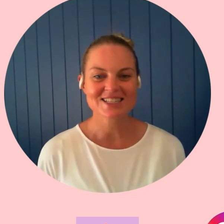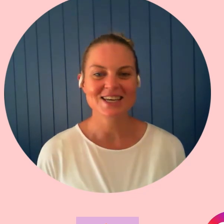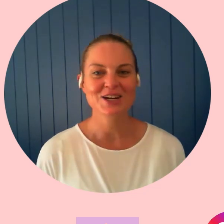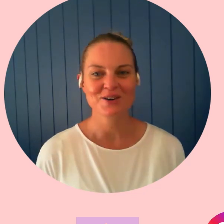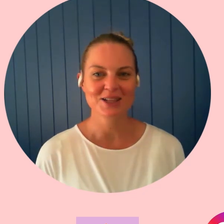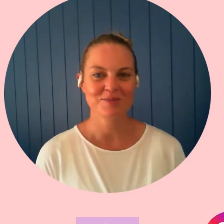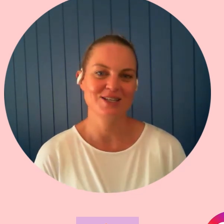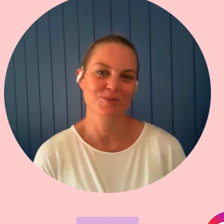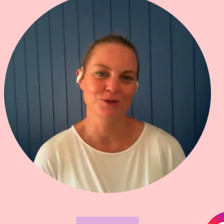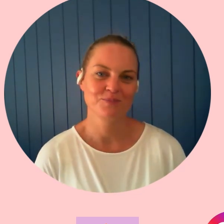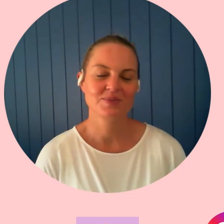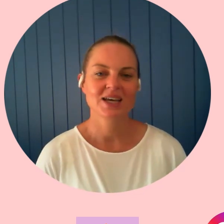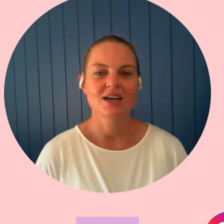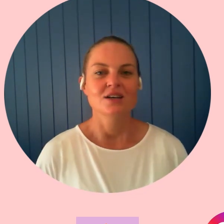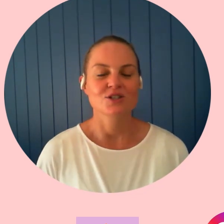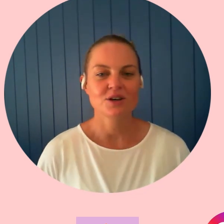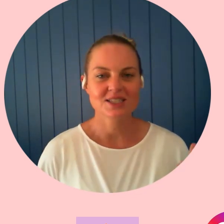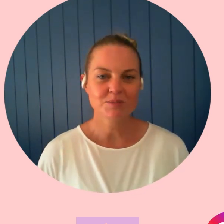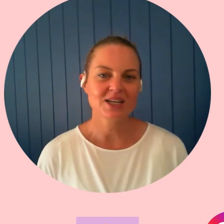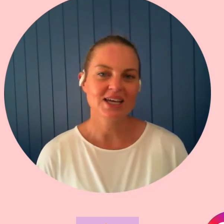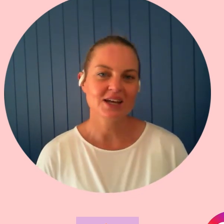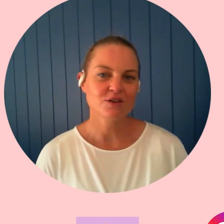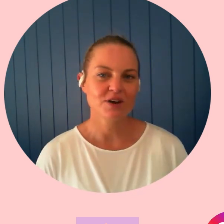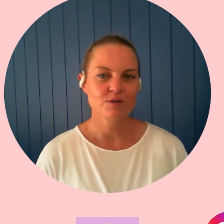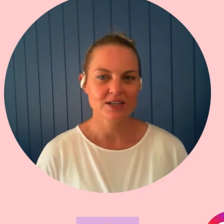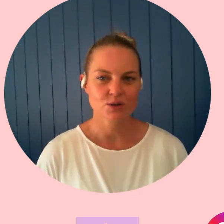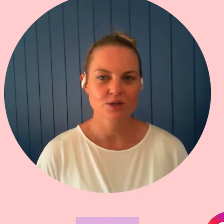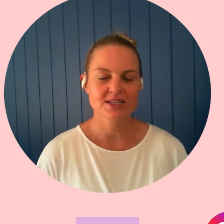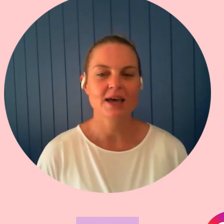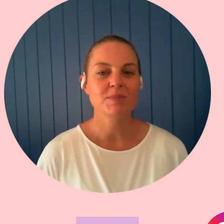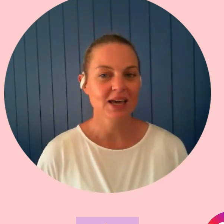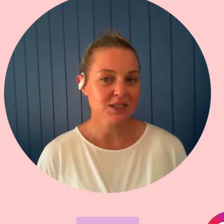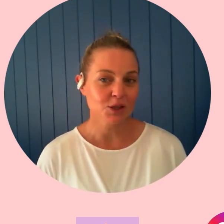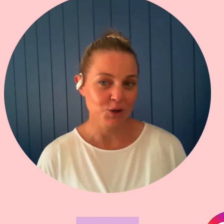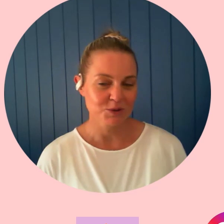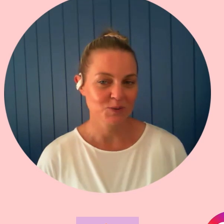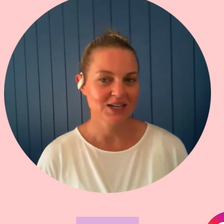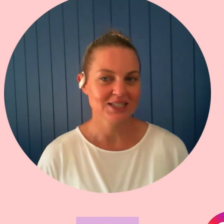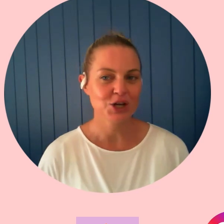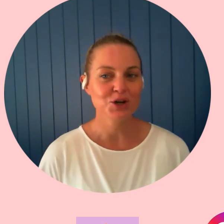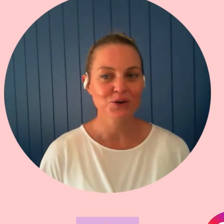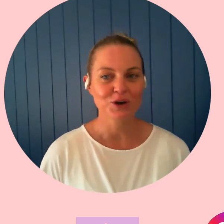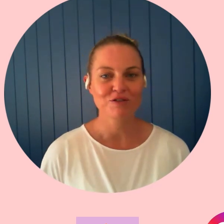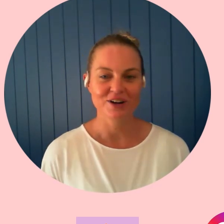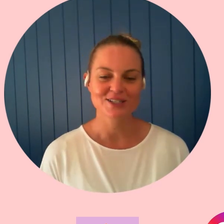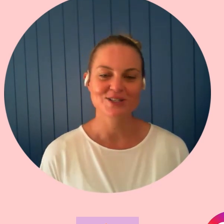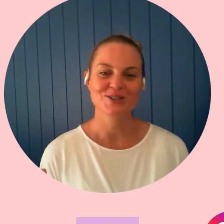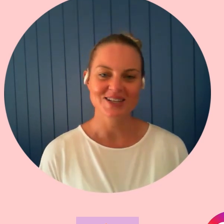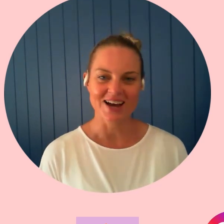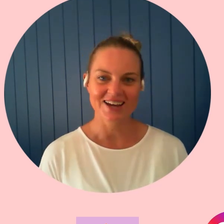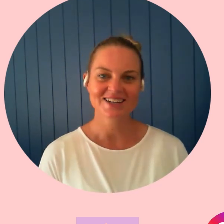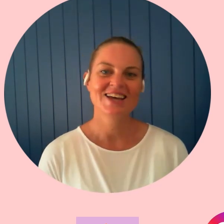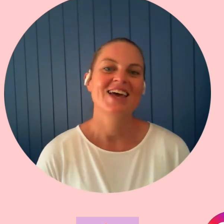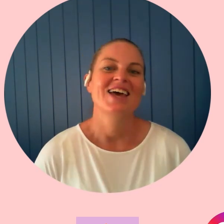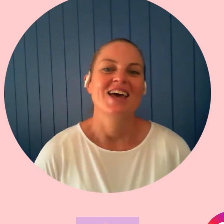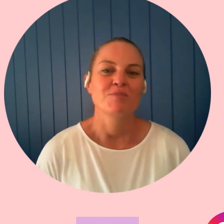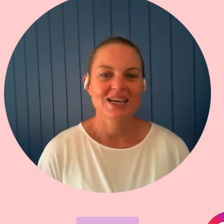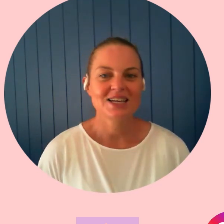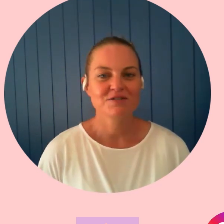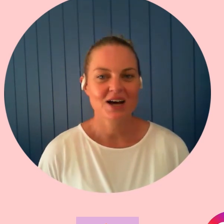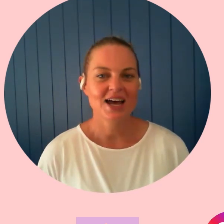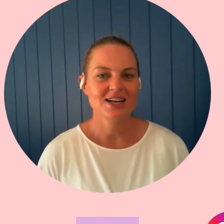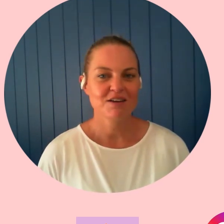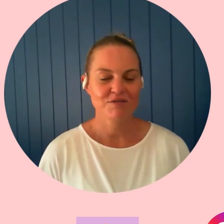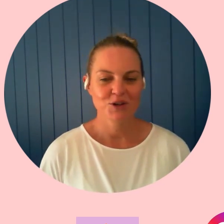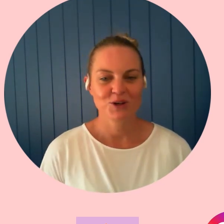more. So simply to get the free resource and be kept in the loop as we continue to grow Friends Who Sign, please find and follow